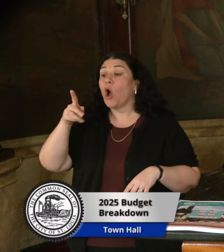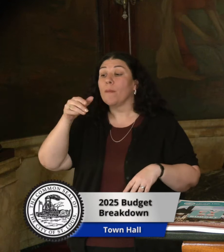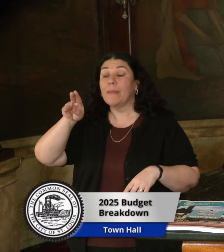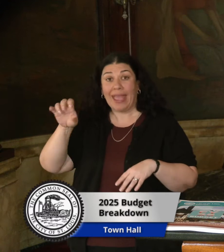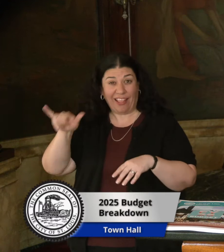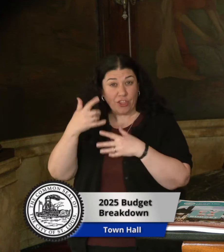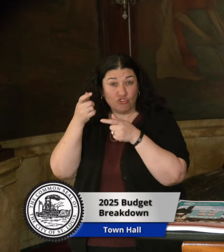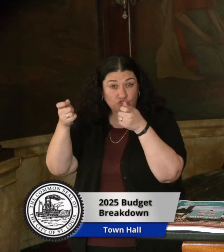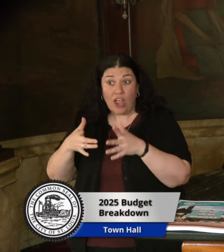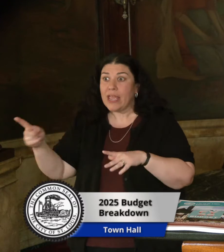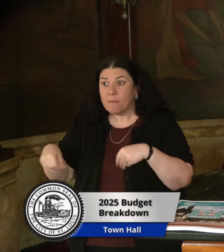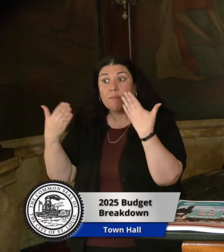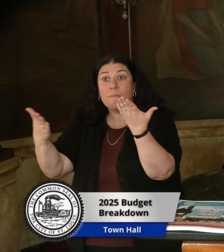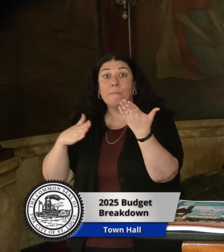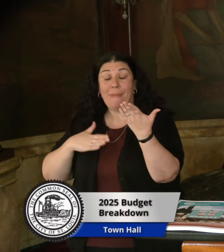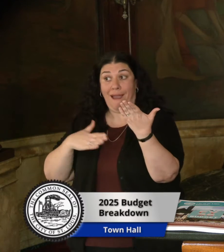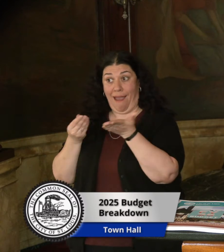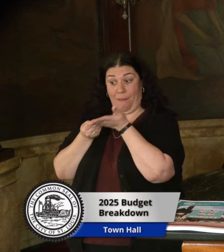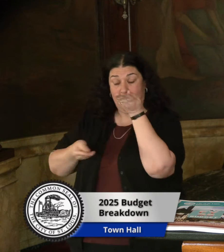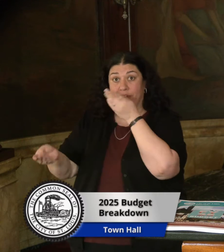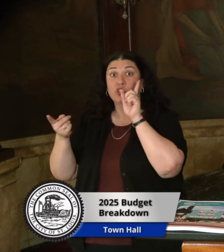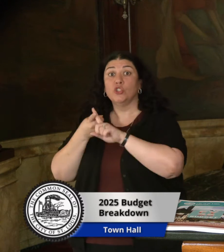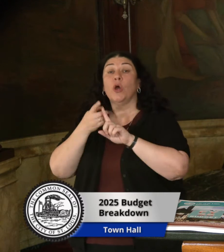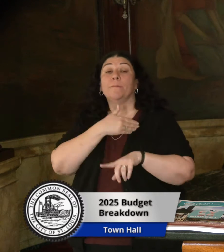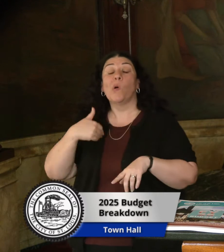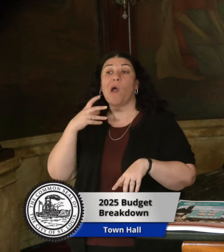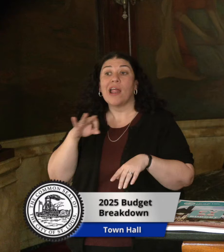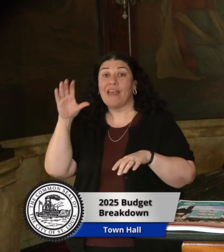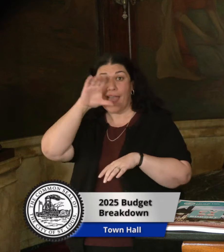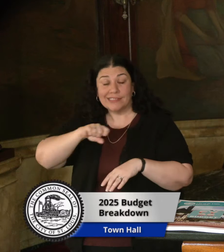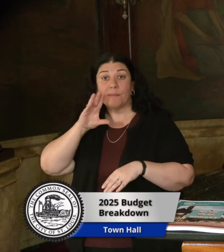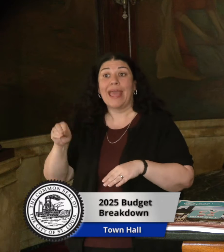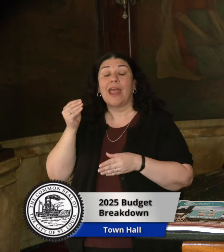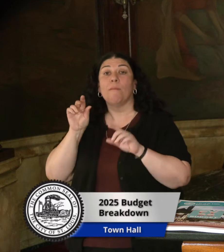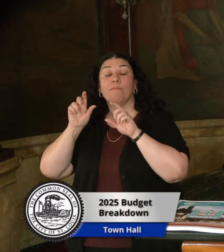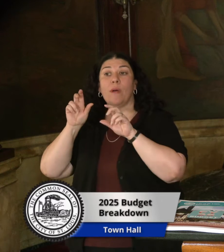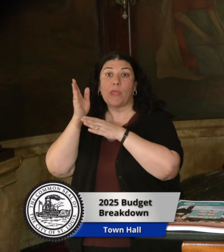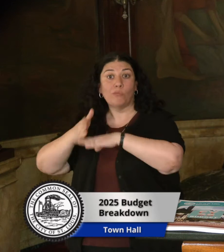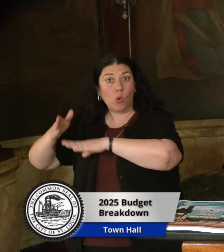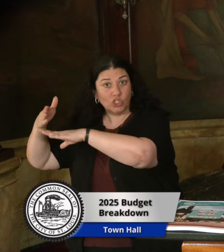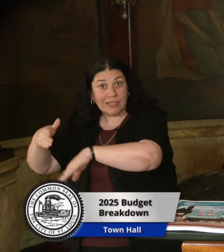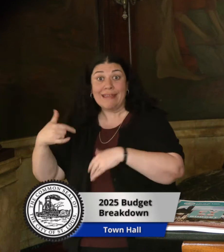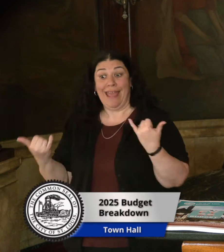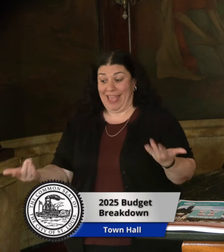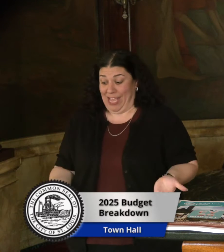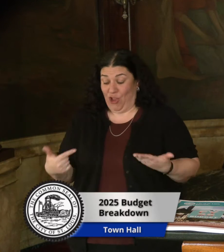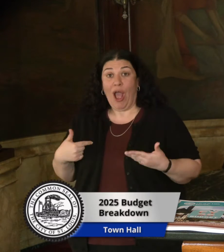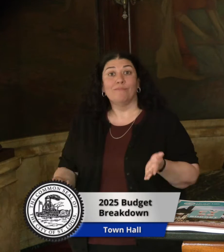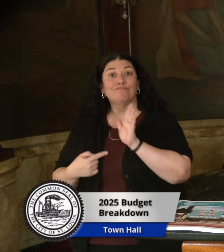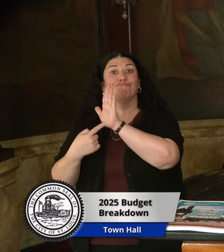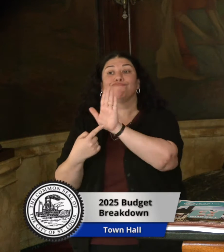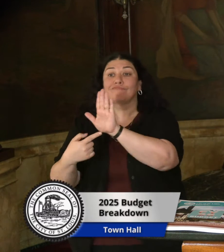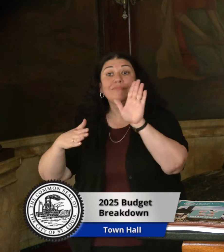presented my proposed budget to the Board of Estimate and Apportionment. And now, I'm here to present my budget to